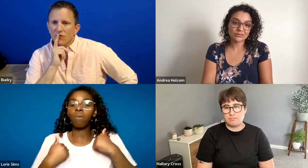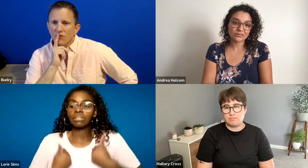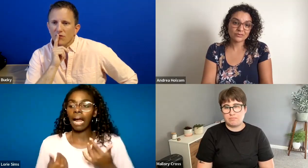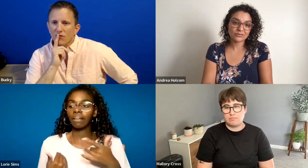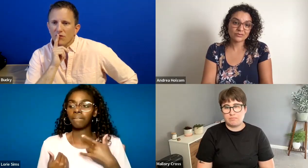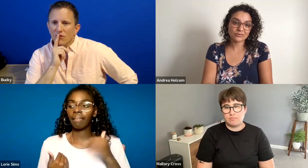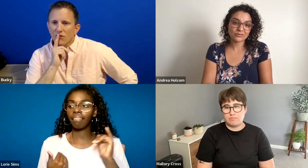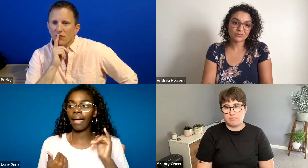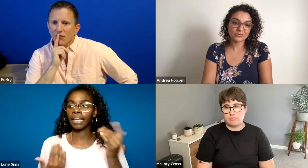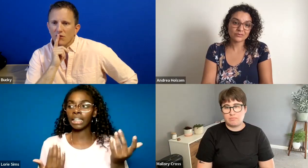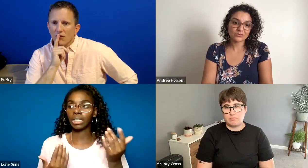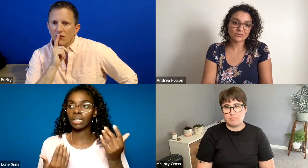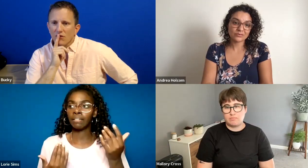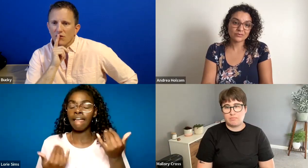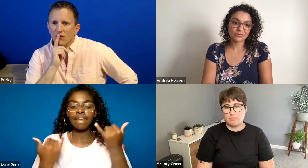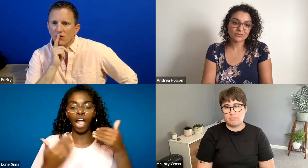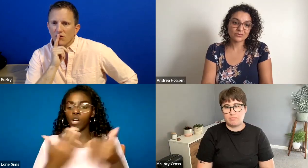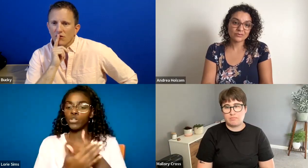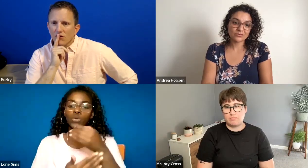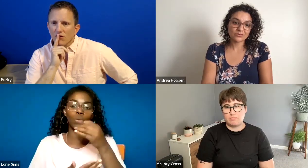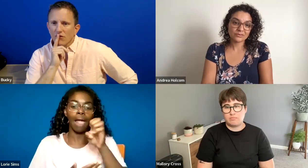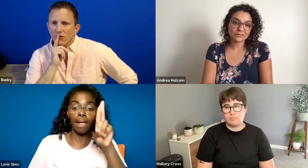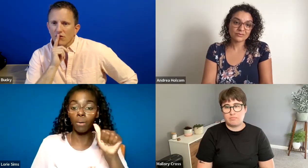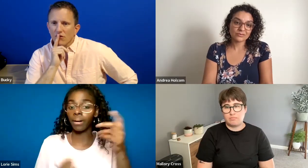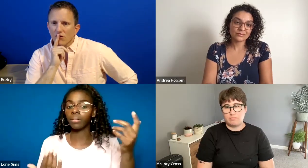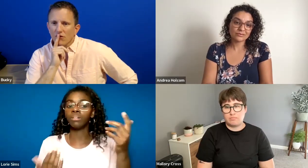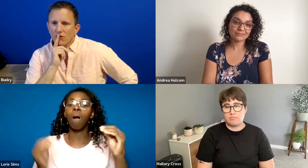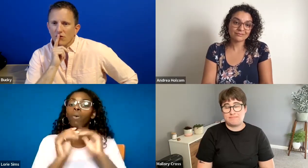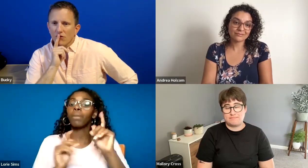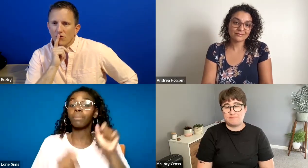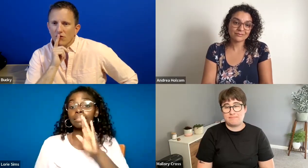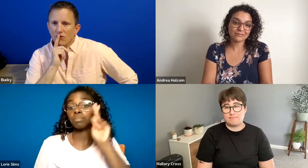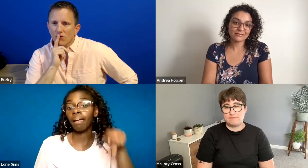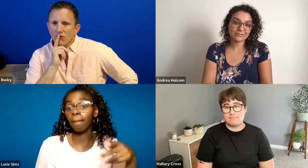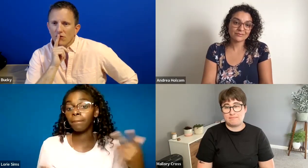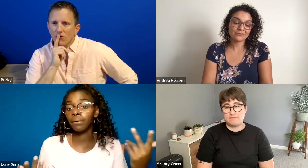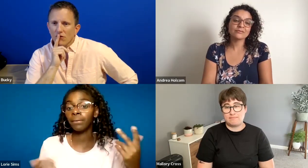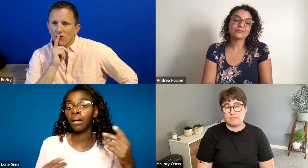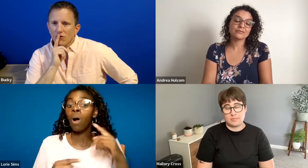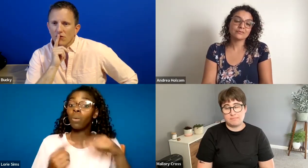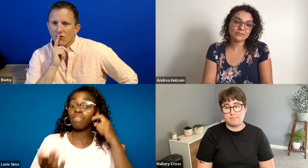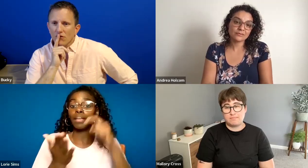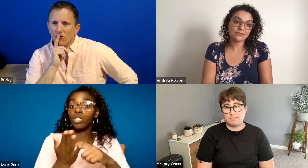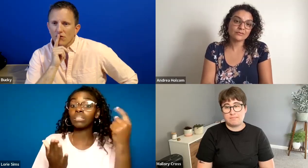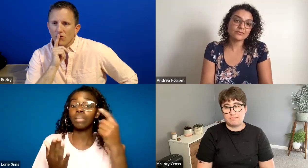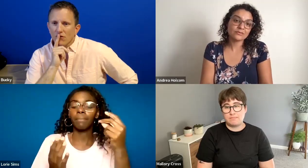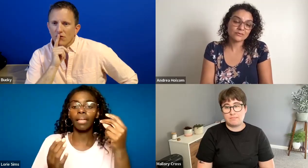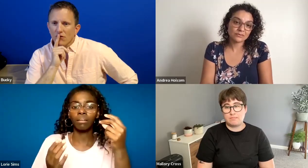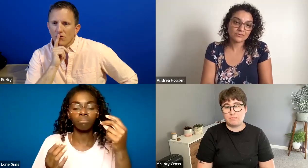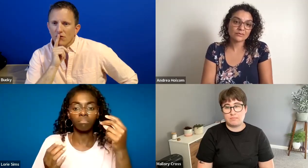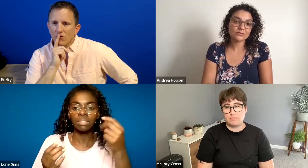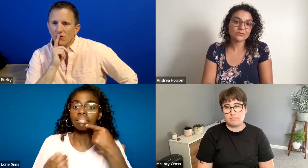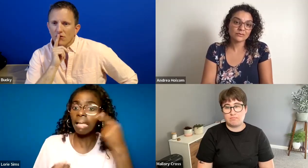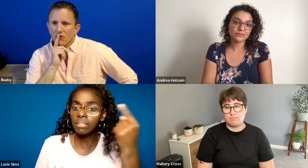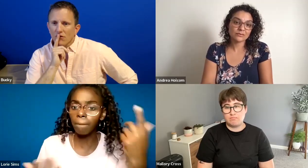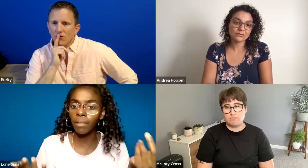assignment. I was so emotional behind it. And it really, for me, felt like this is a new